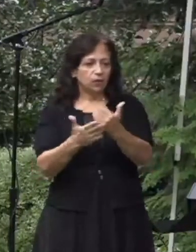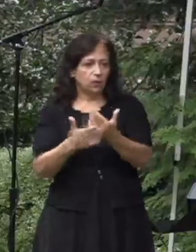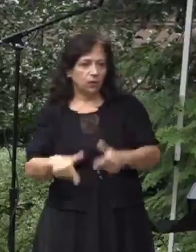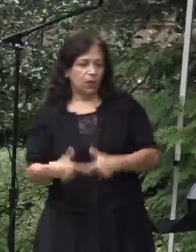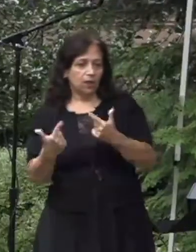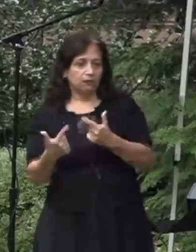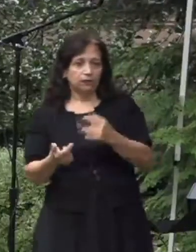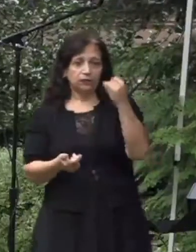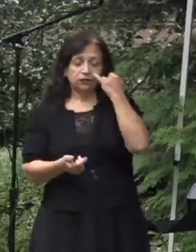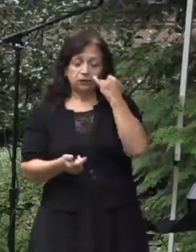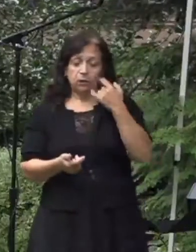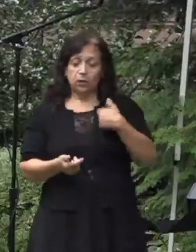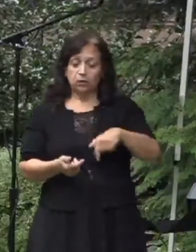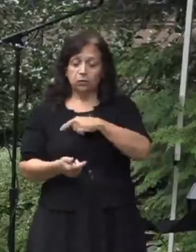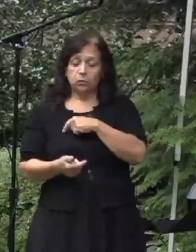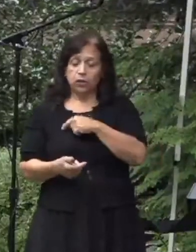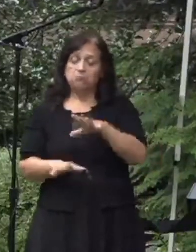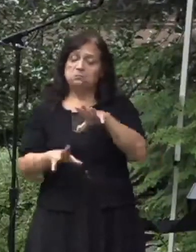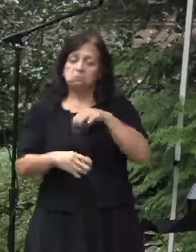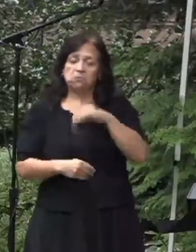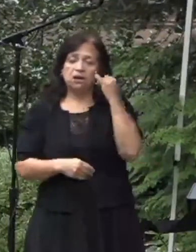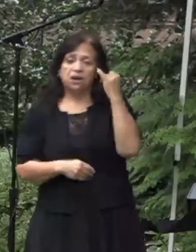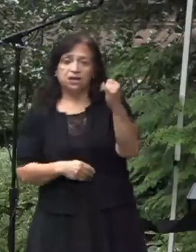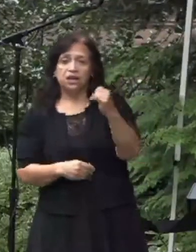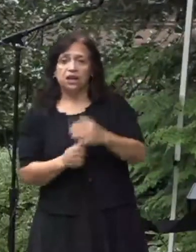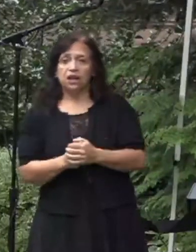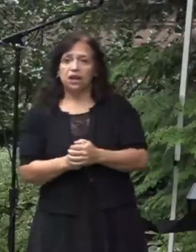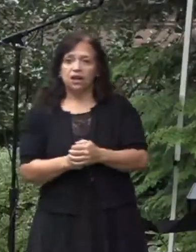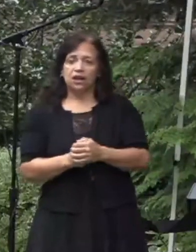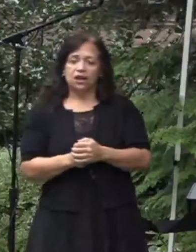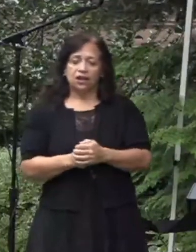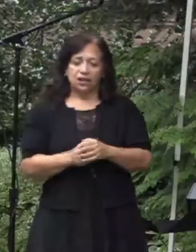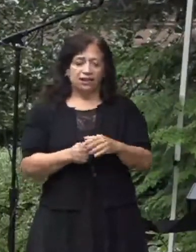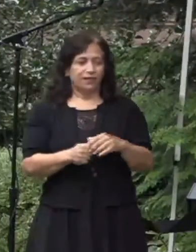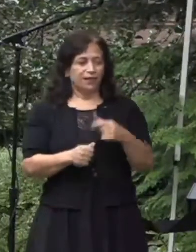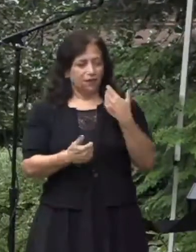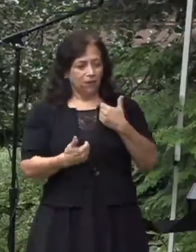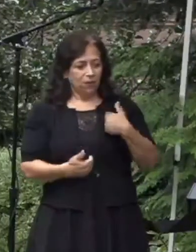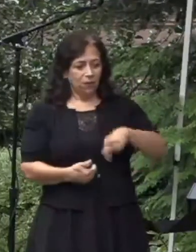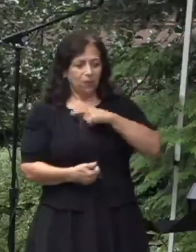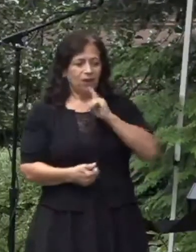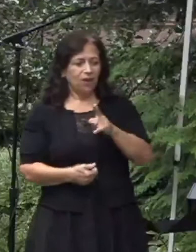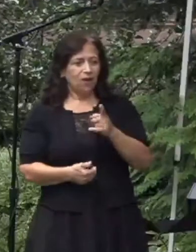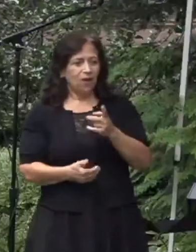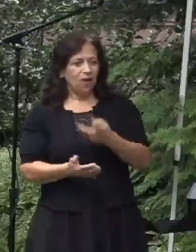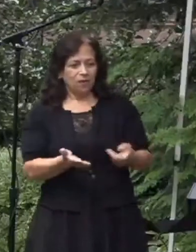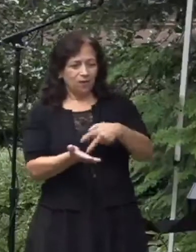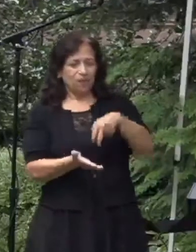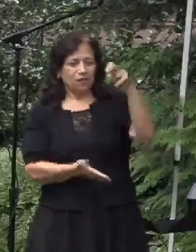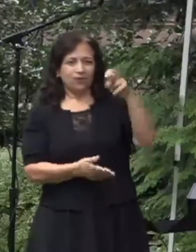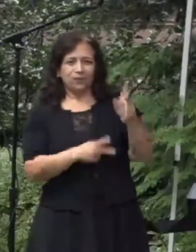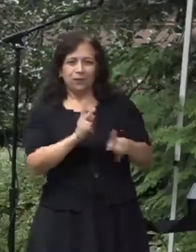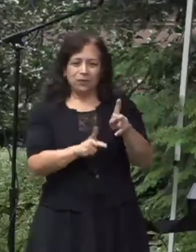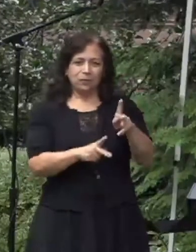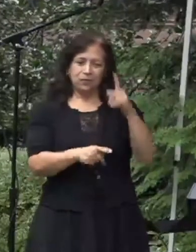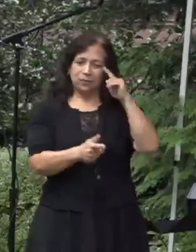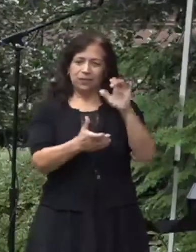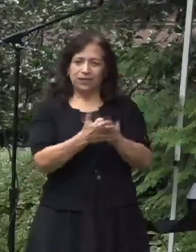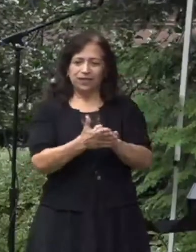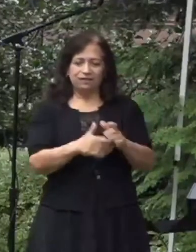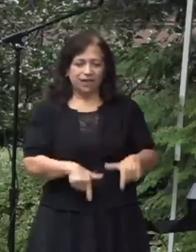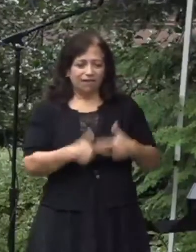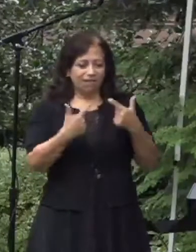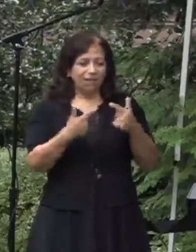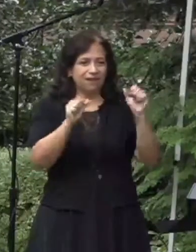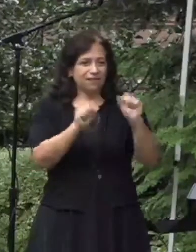lived into the idea of being resurrection people who believe that there could be life in the